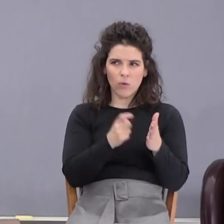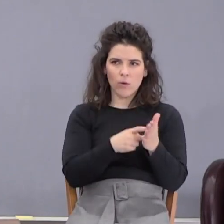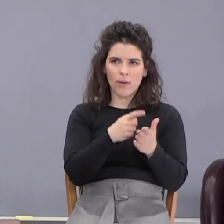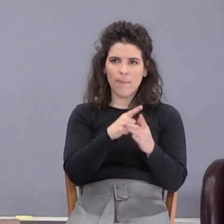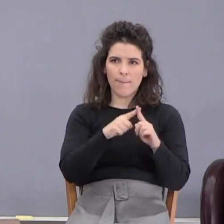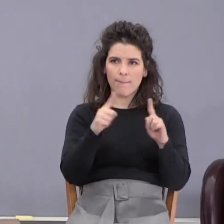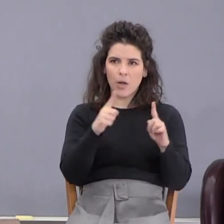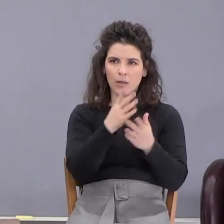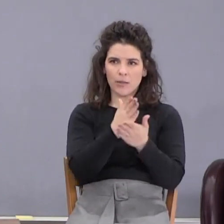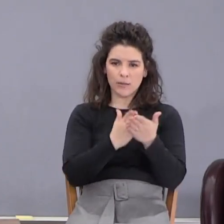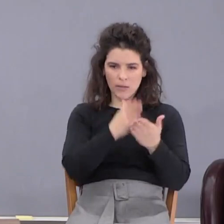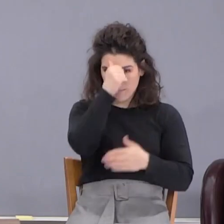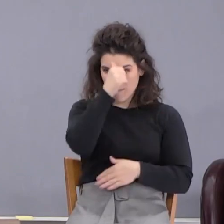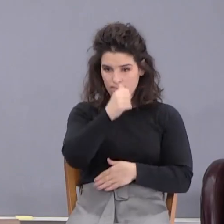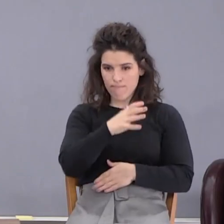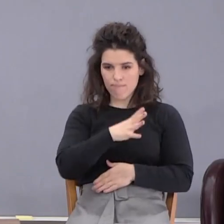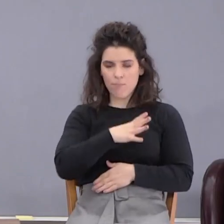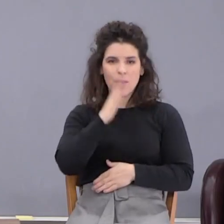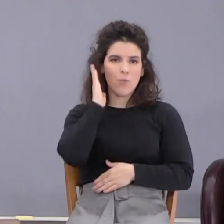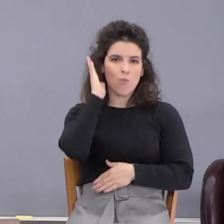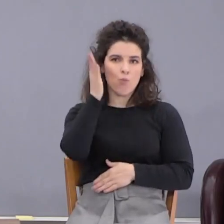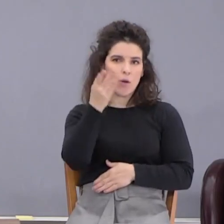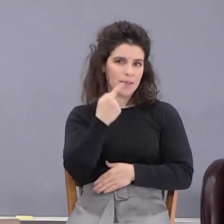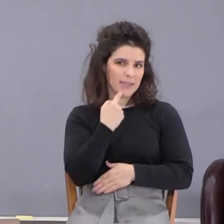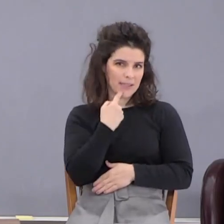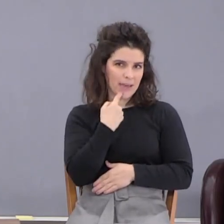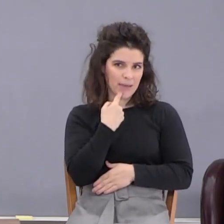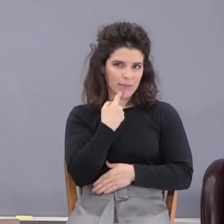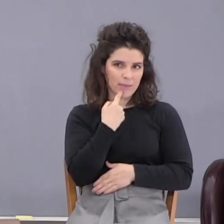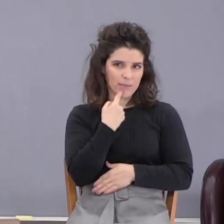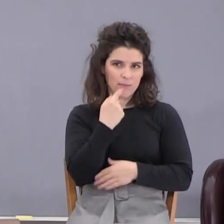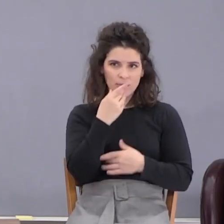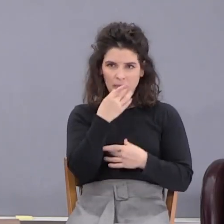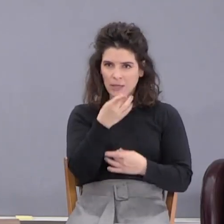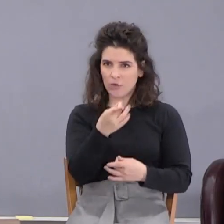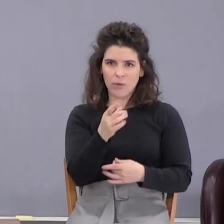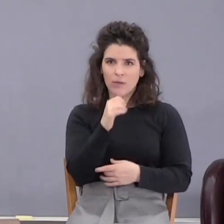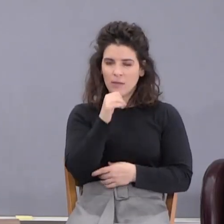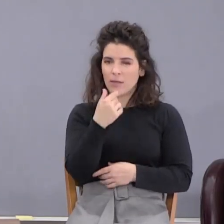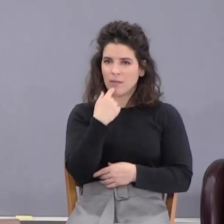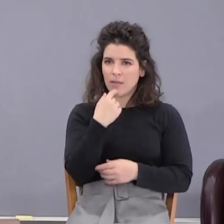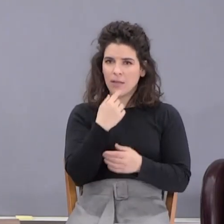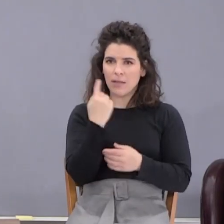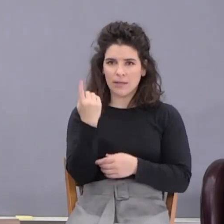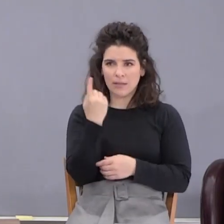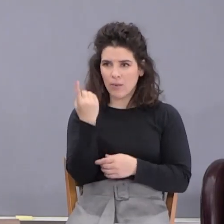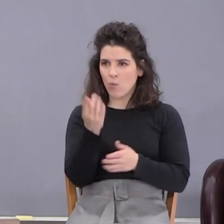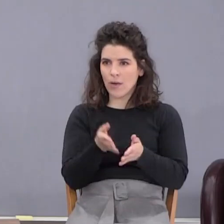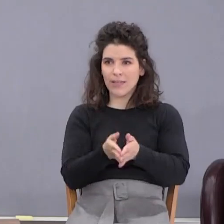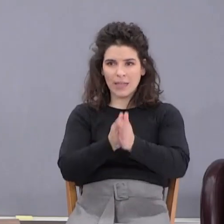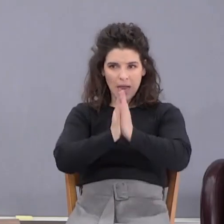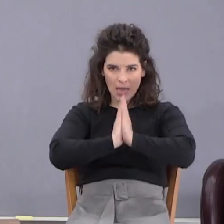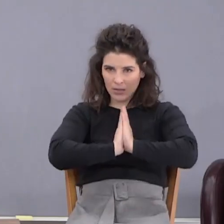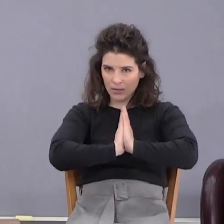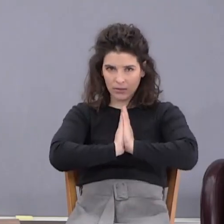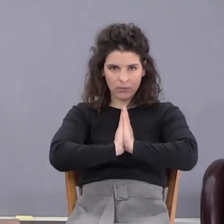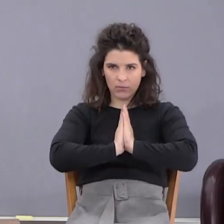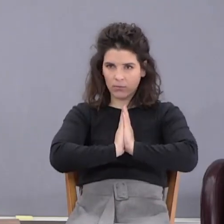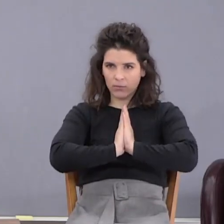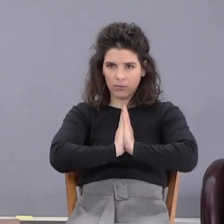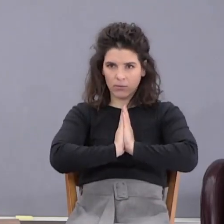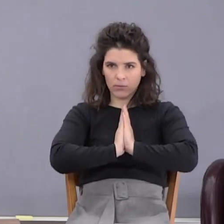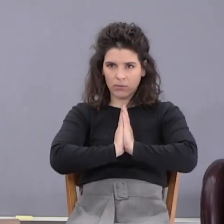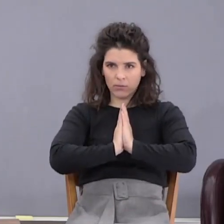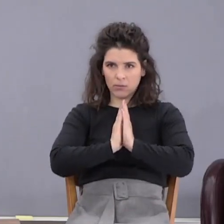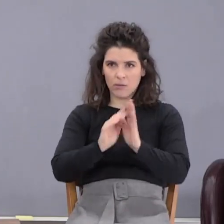man will say. Interesting, it doesn't state that someone is asking, okay? In